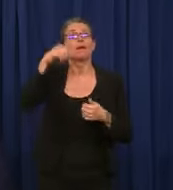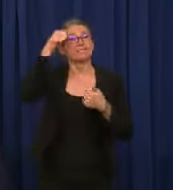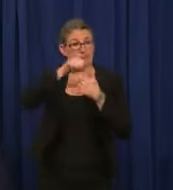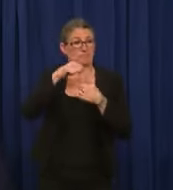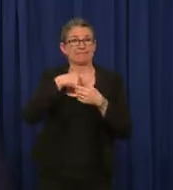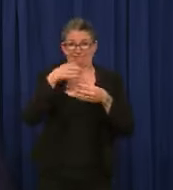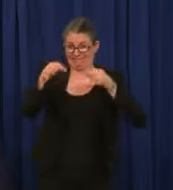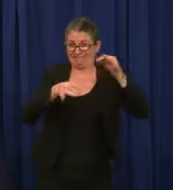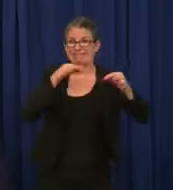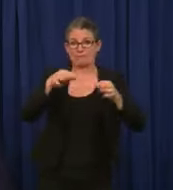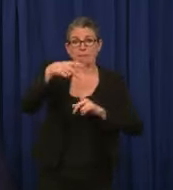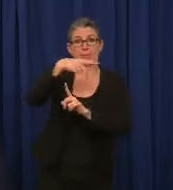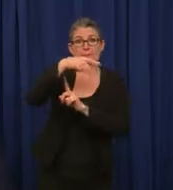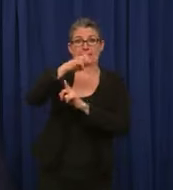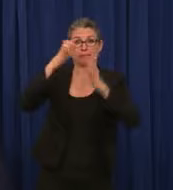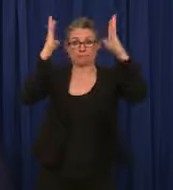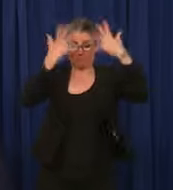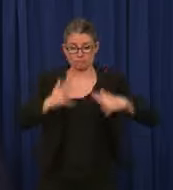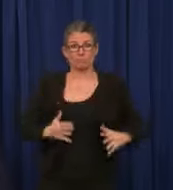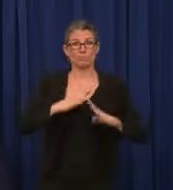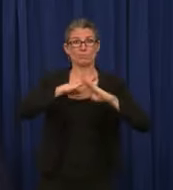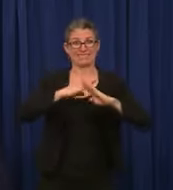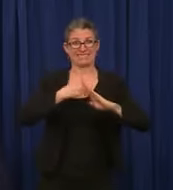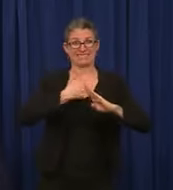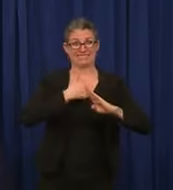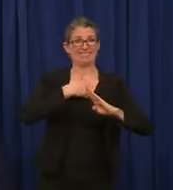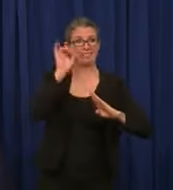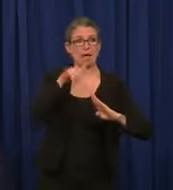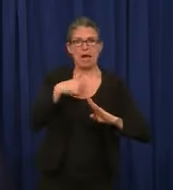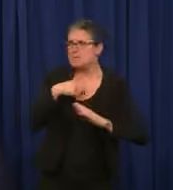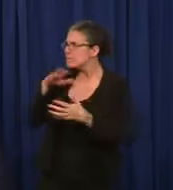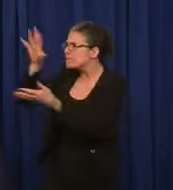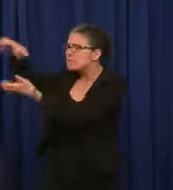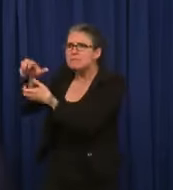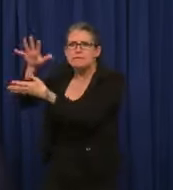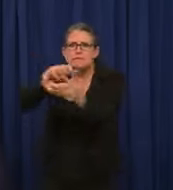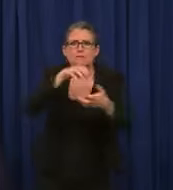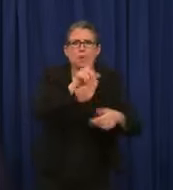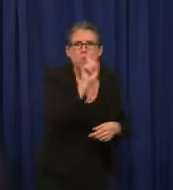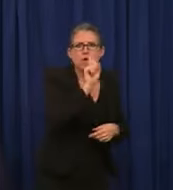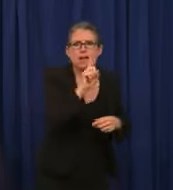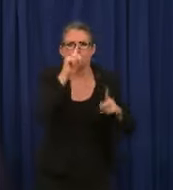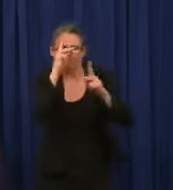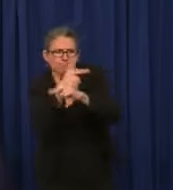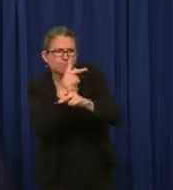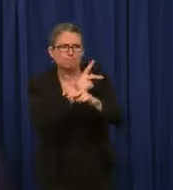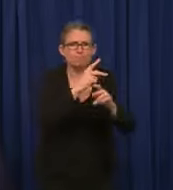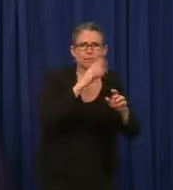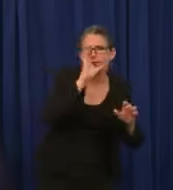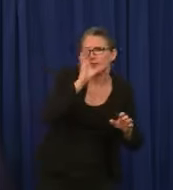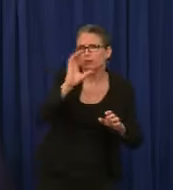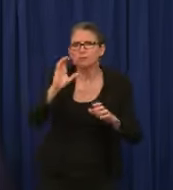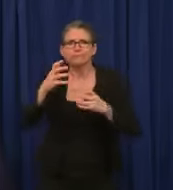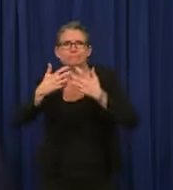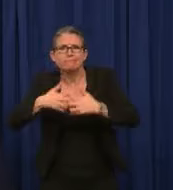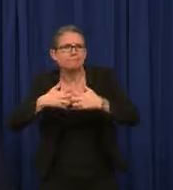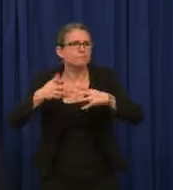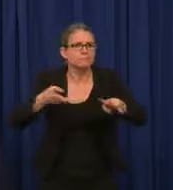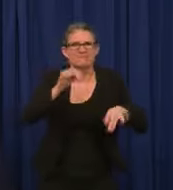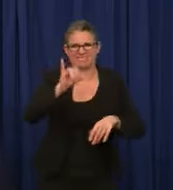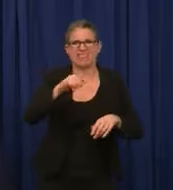equipment across the state. Again, personal protective equipment is a life-saving set of